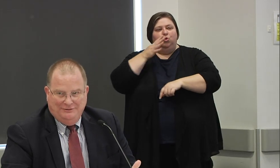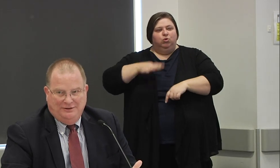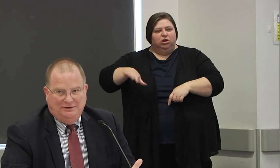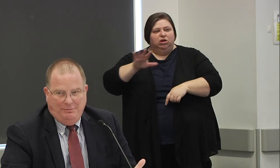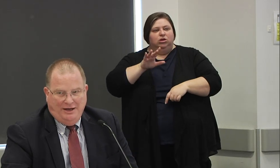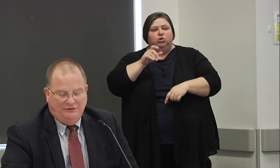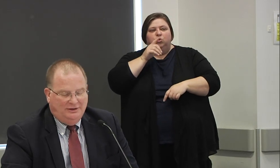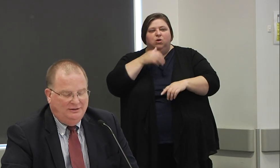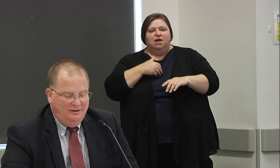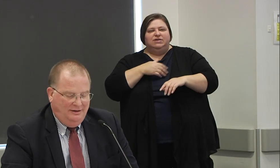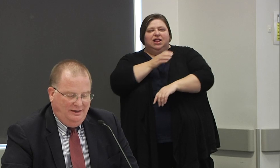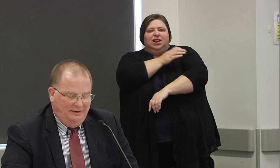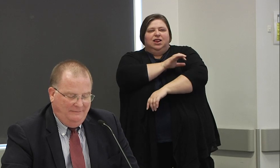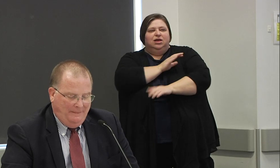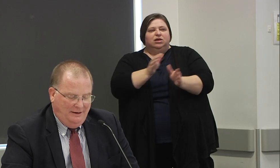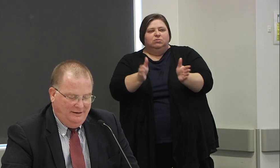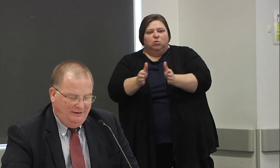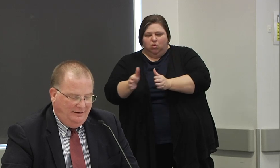significant capacity,